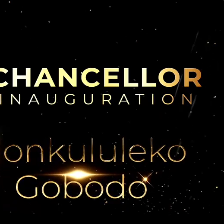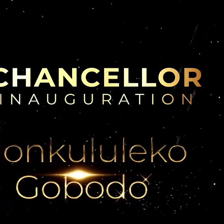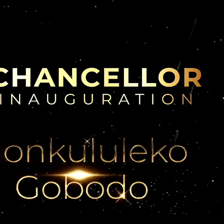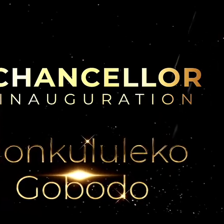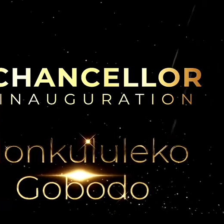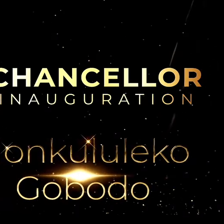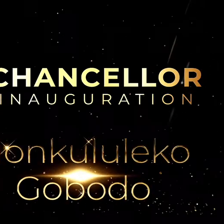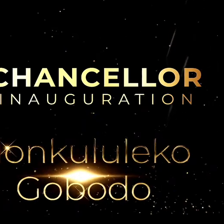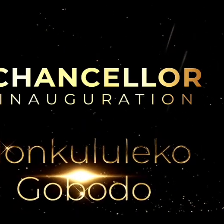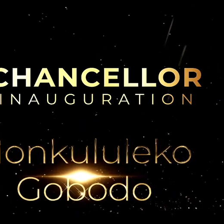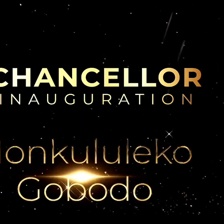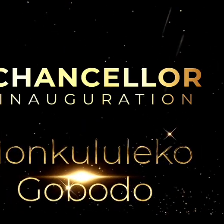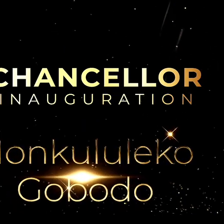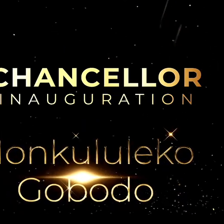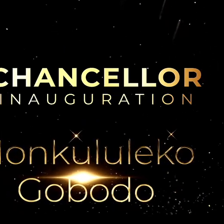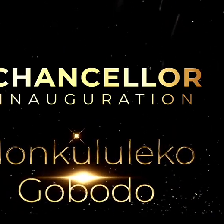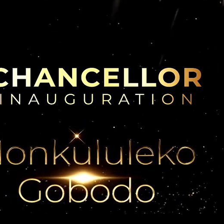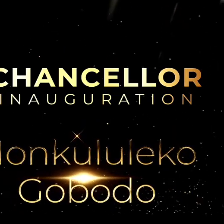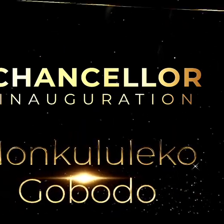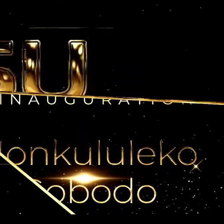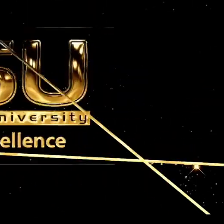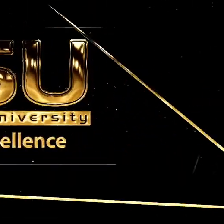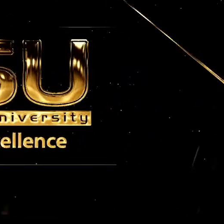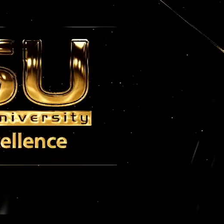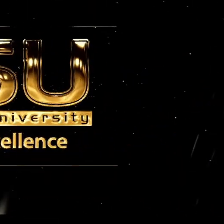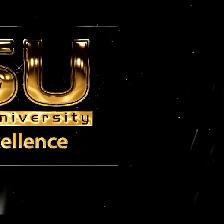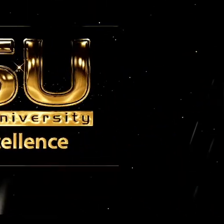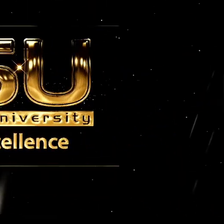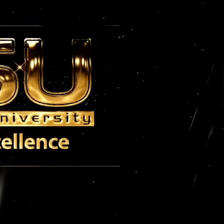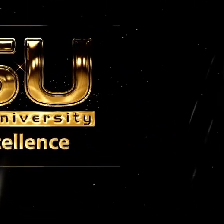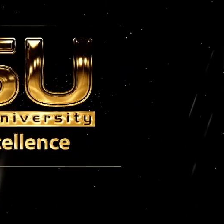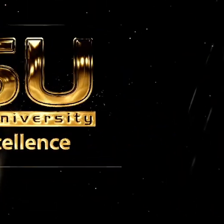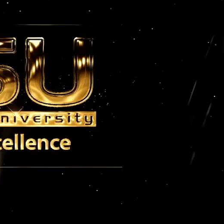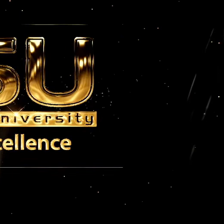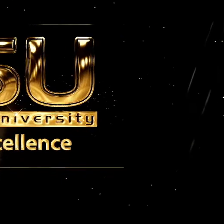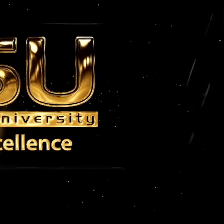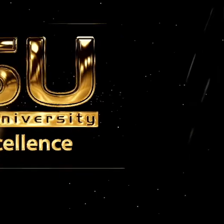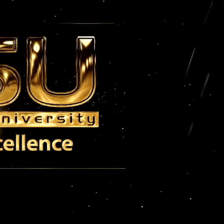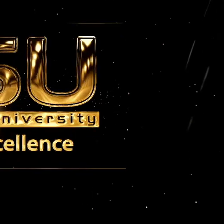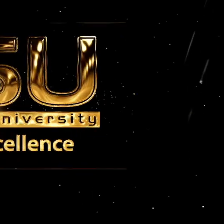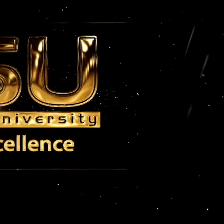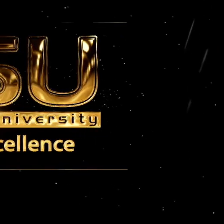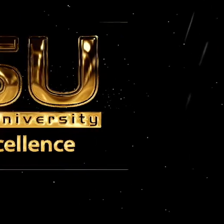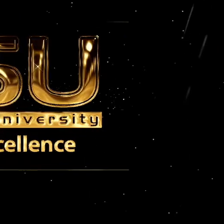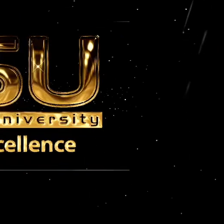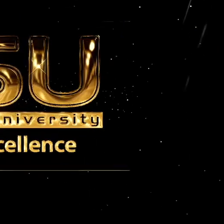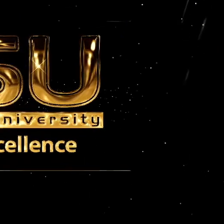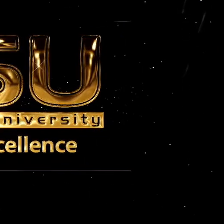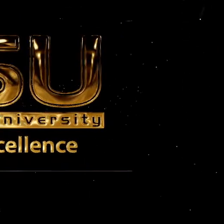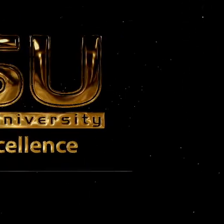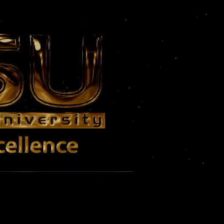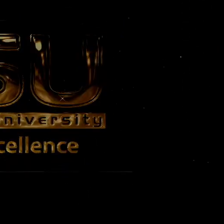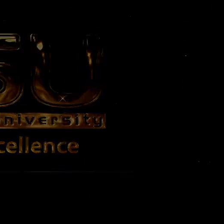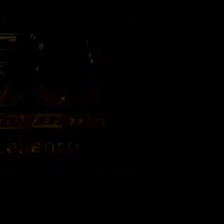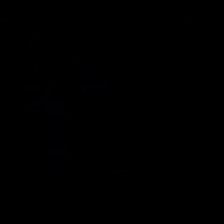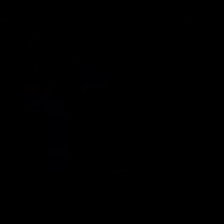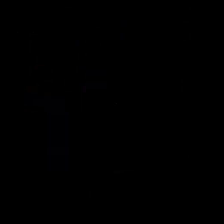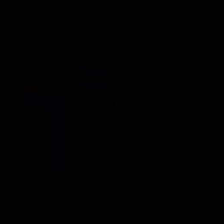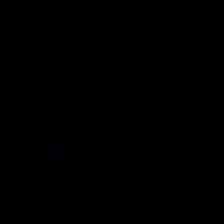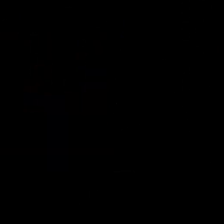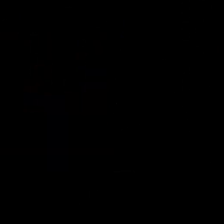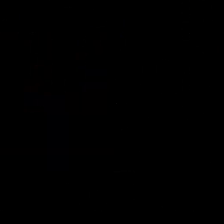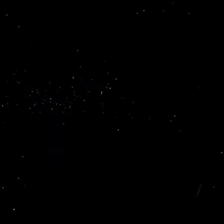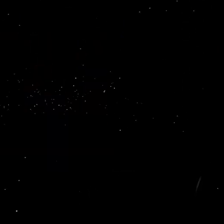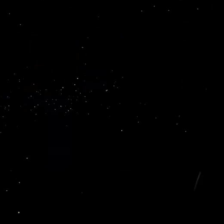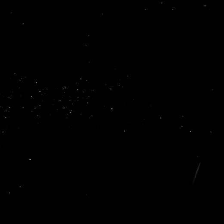Deputy Chair of our council happened to have an emergency. Councillor Vuyane Jahana will take